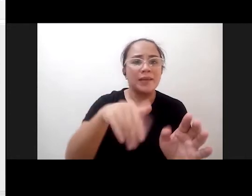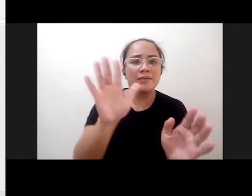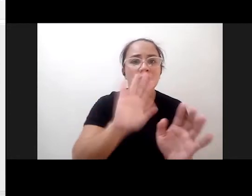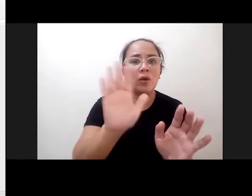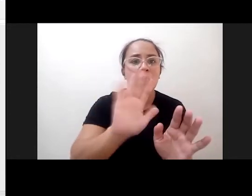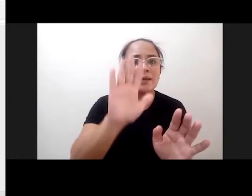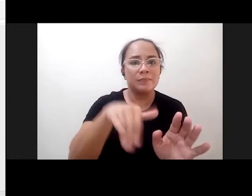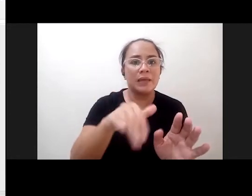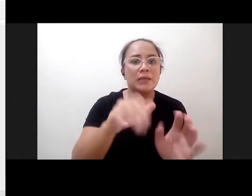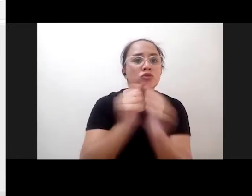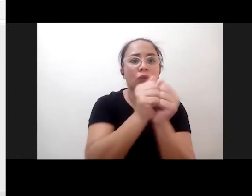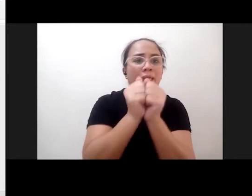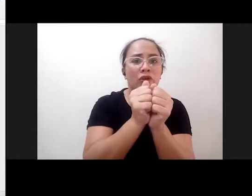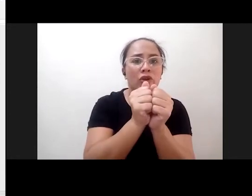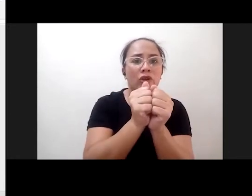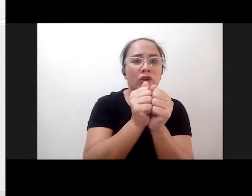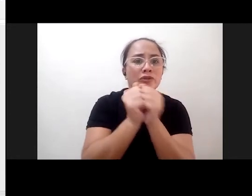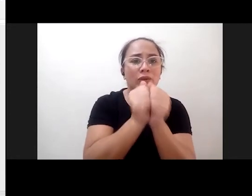together.